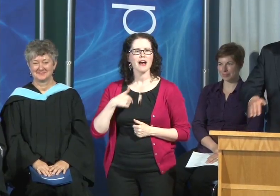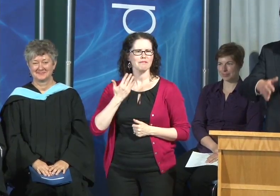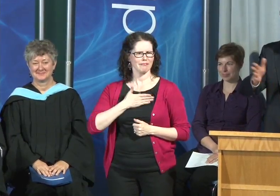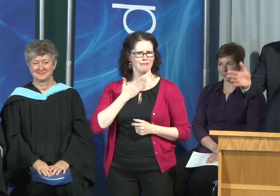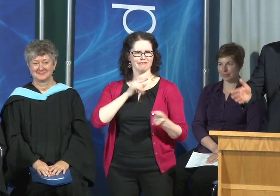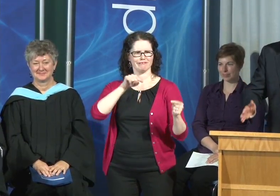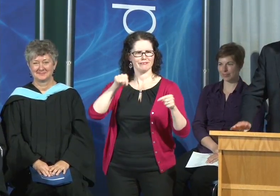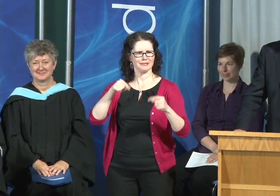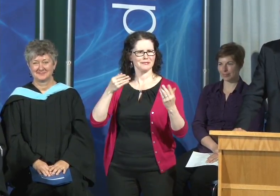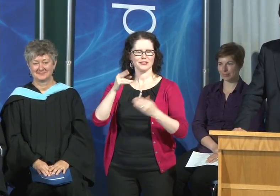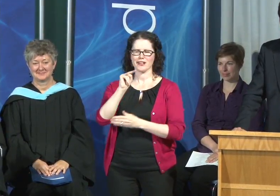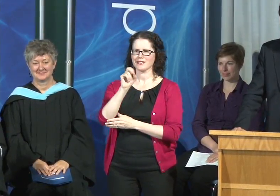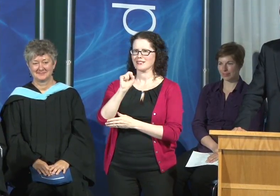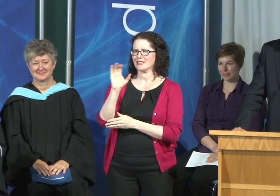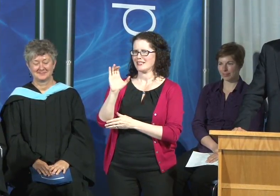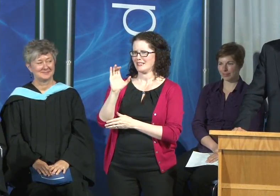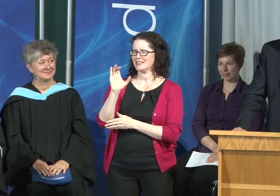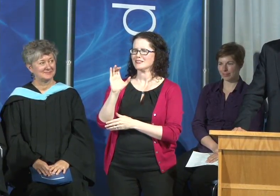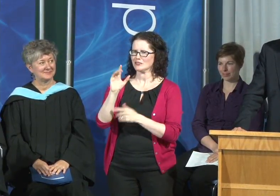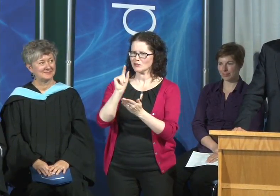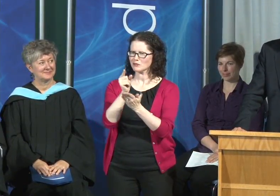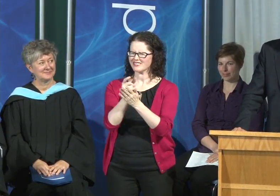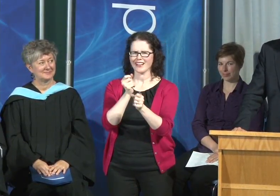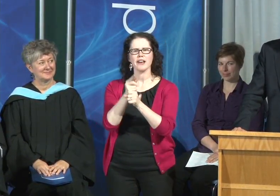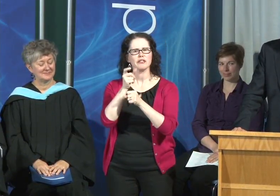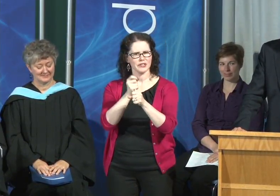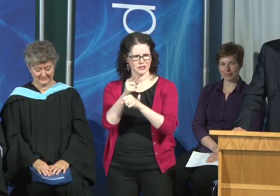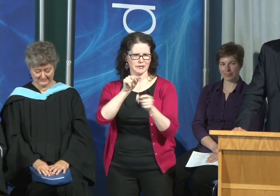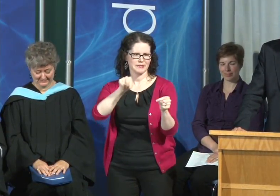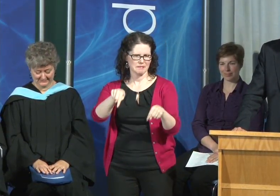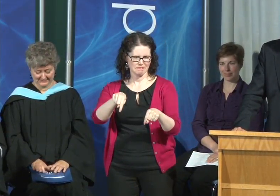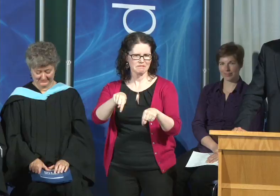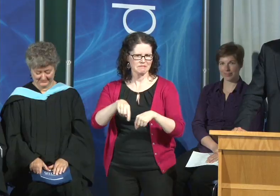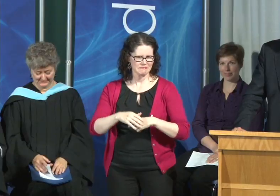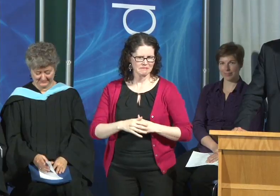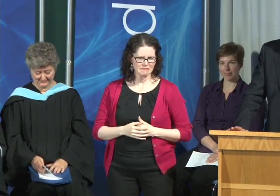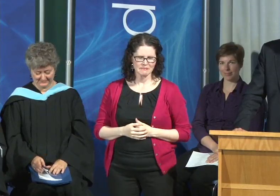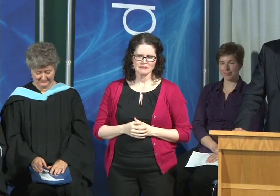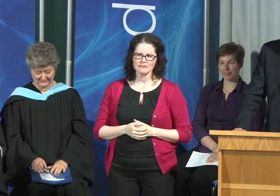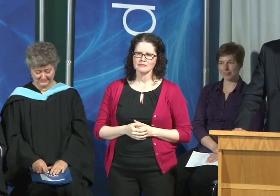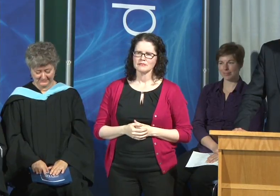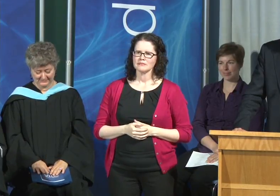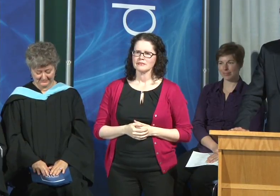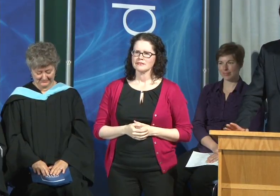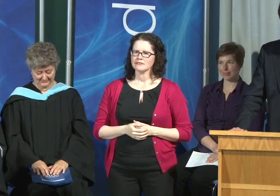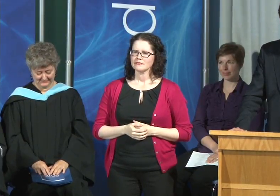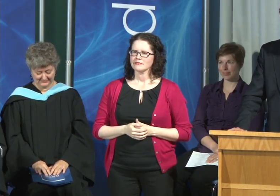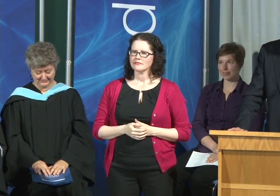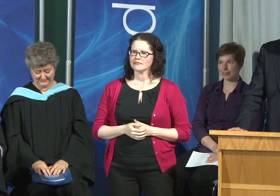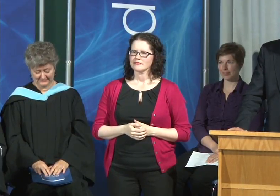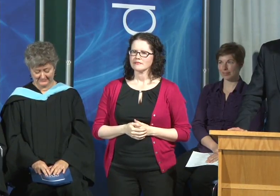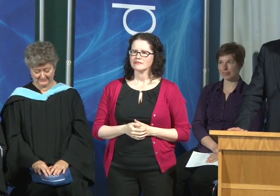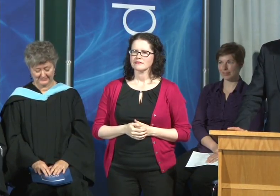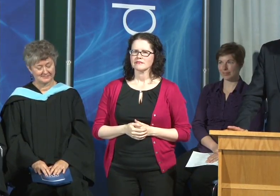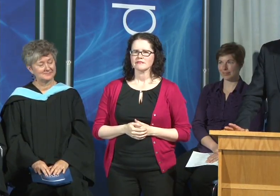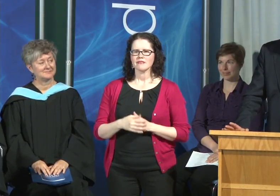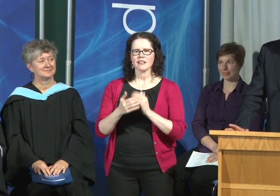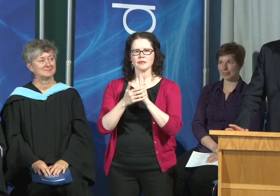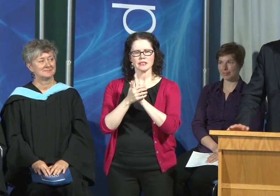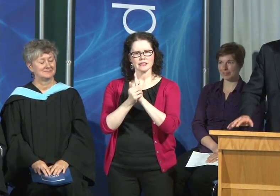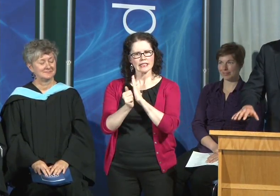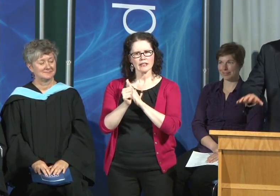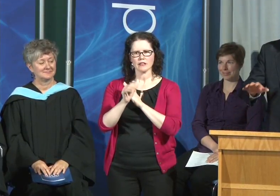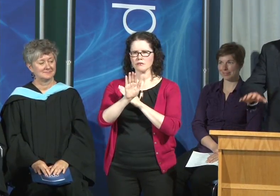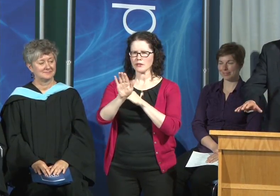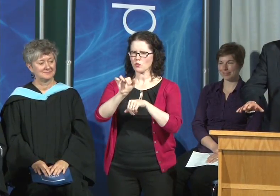College graduation ceremony every year. And the nature of work and skills is so